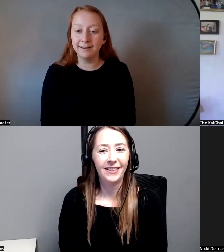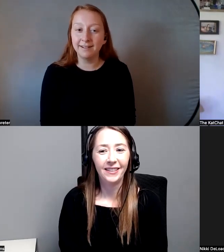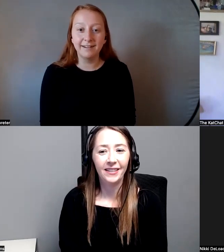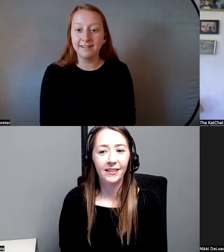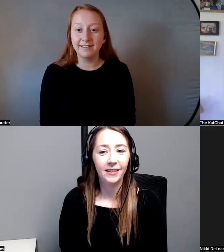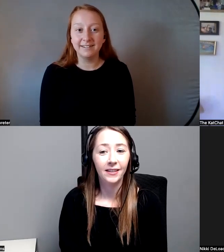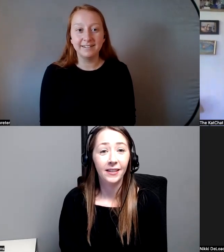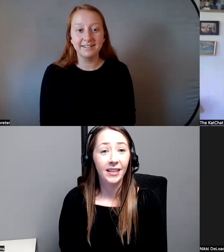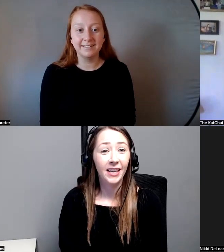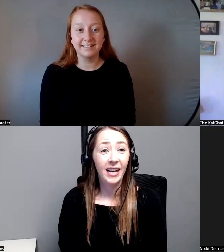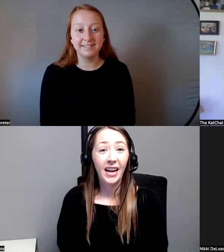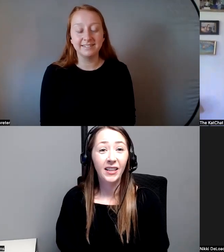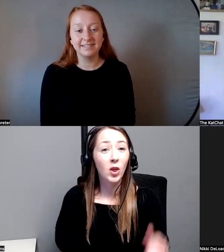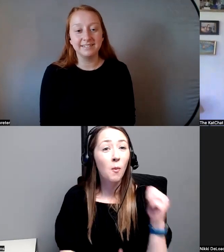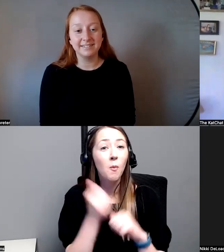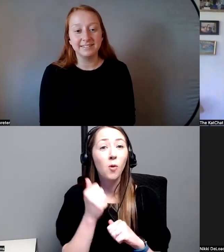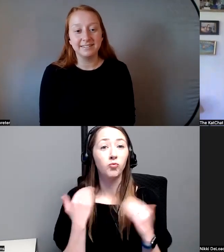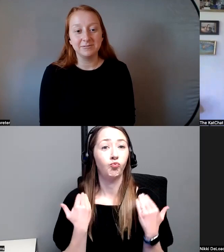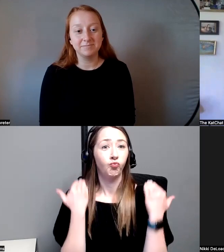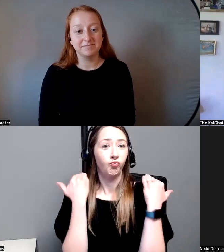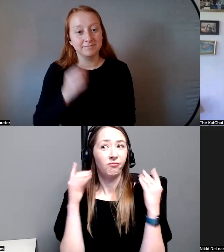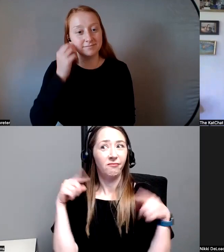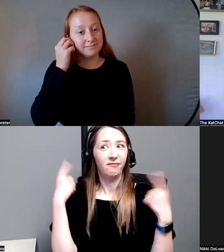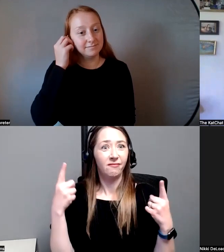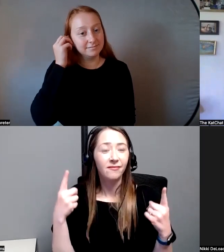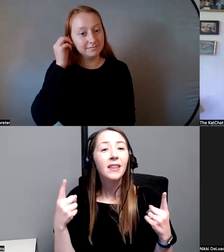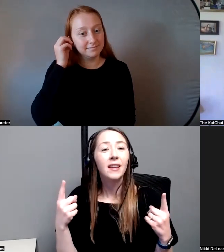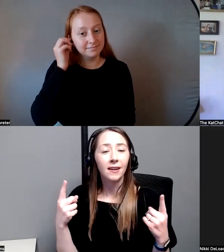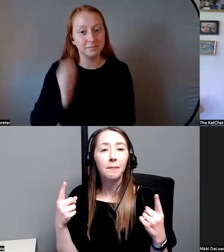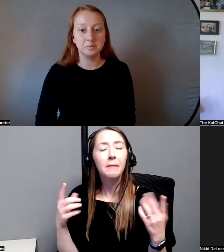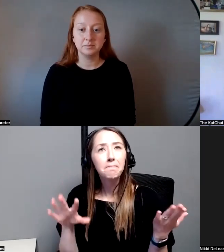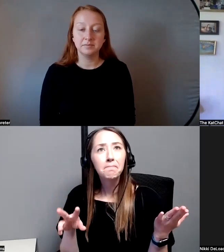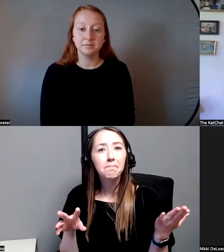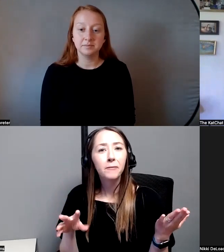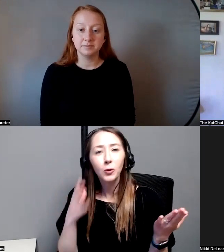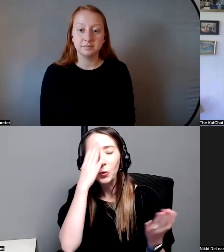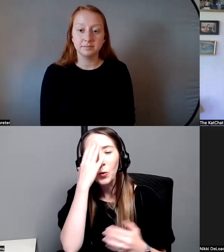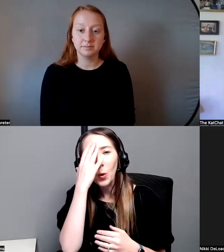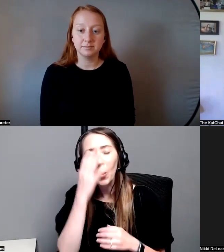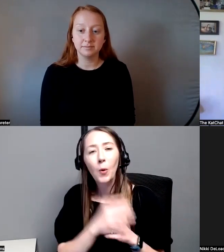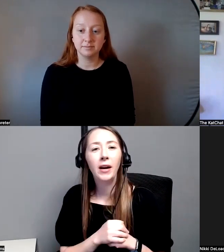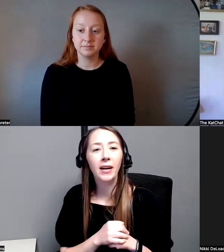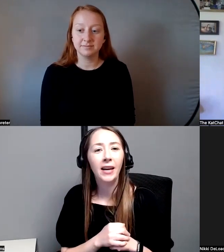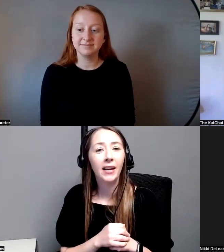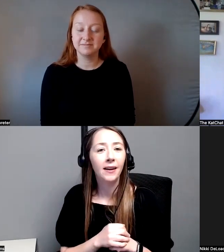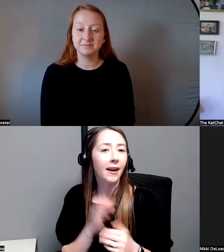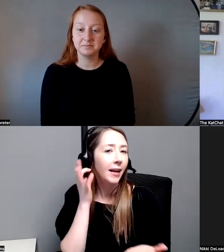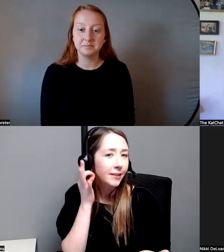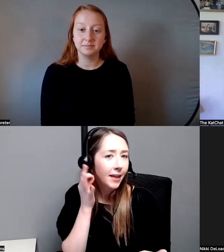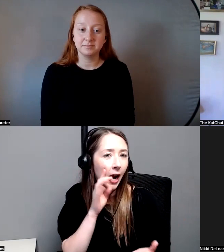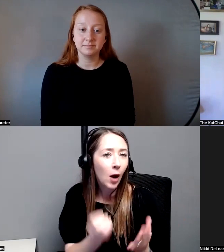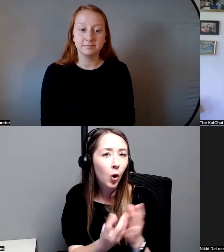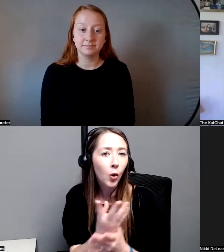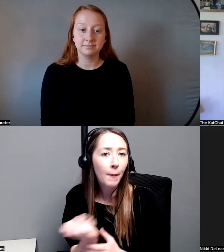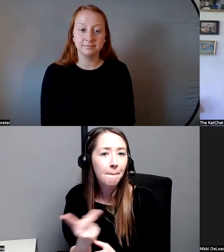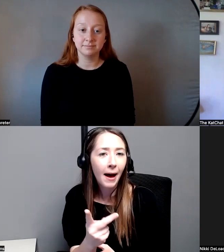It's the shortest my hair has ever been. But like, you know, it's hair, it'll grow back. I like to have